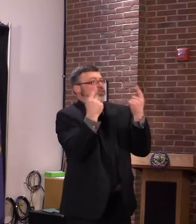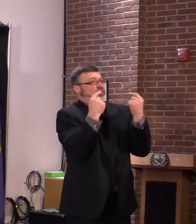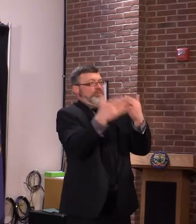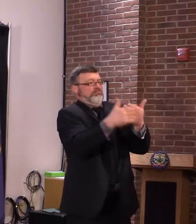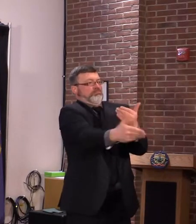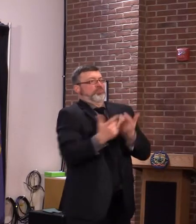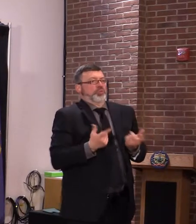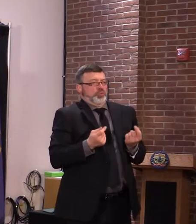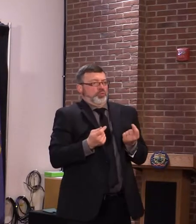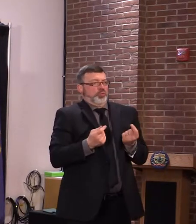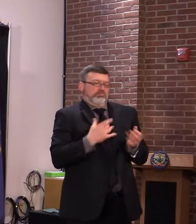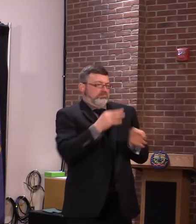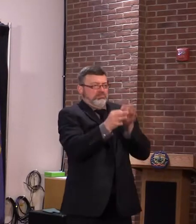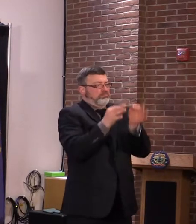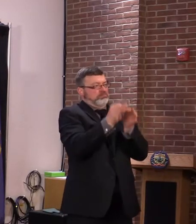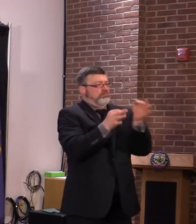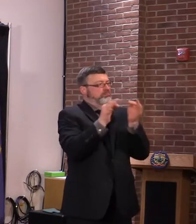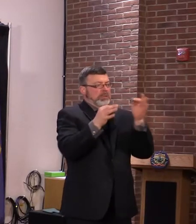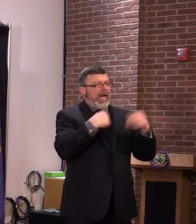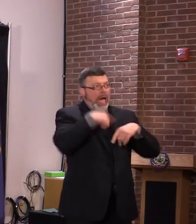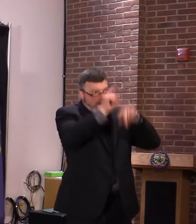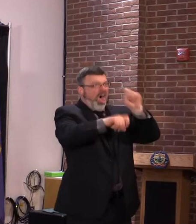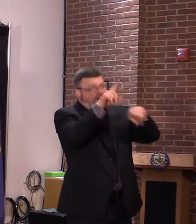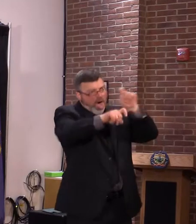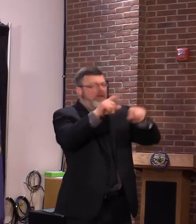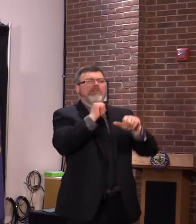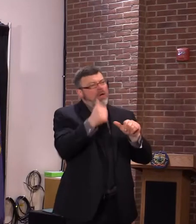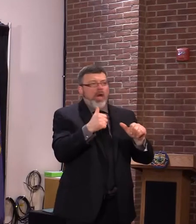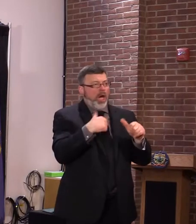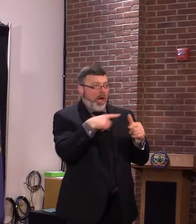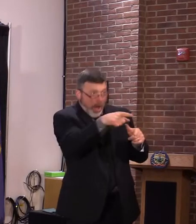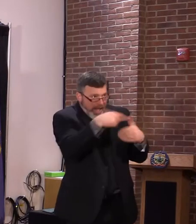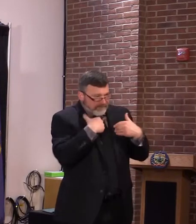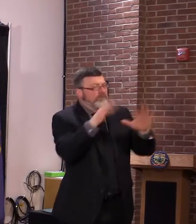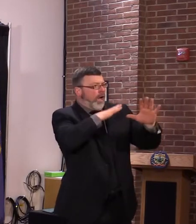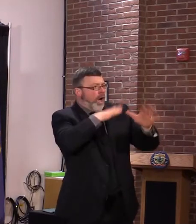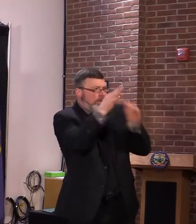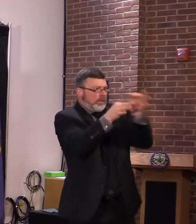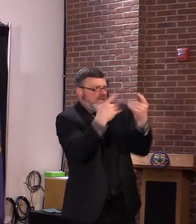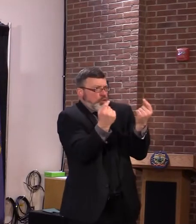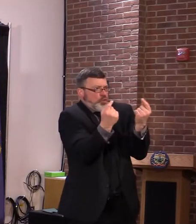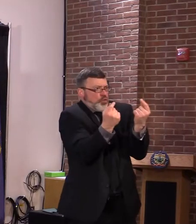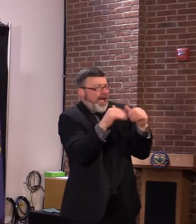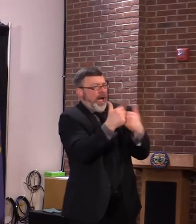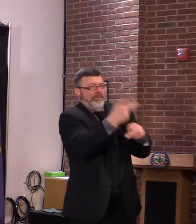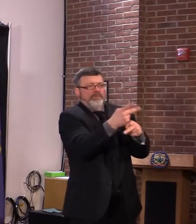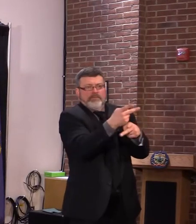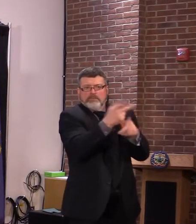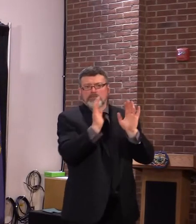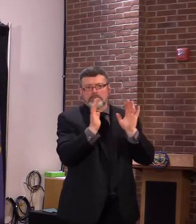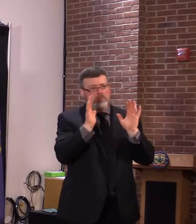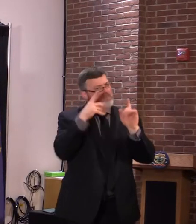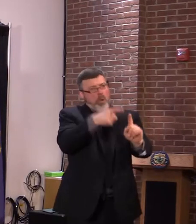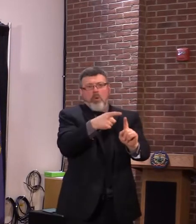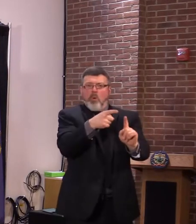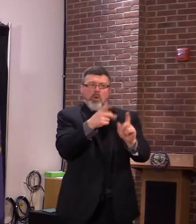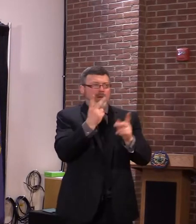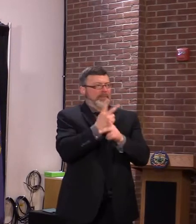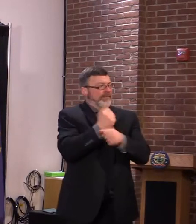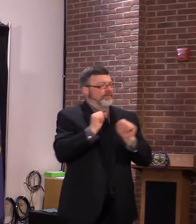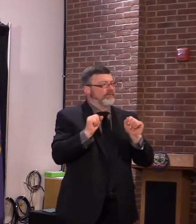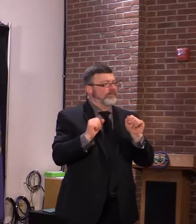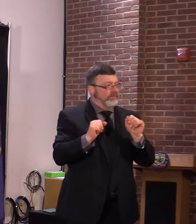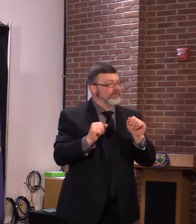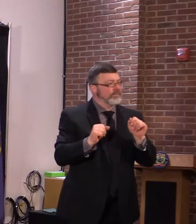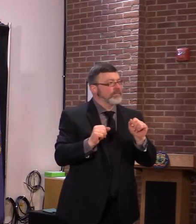been asking them to do. They'll also be connected to specific resources if they are in need. So if you do